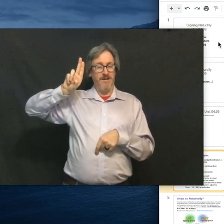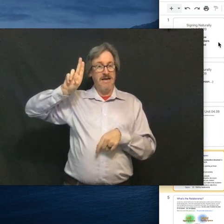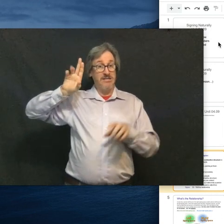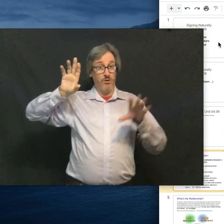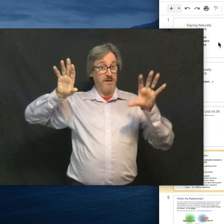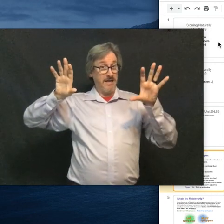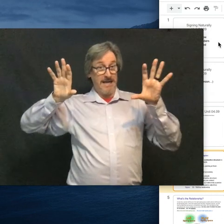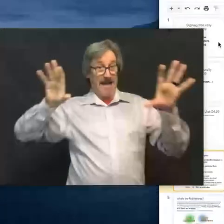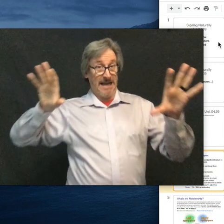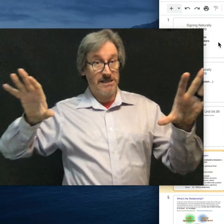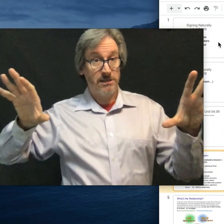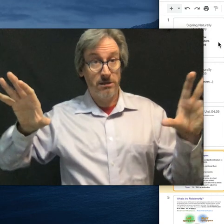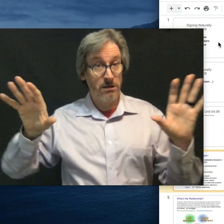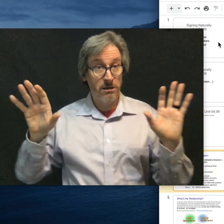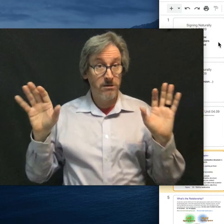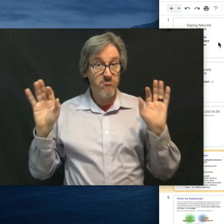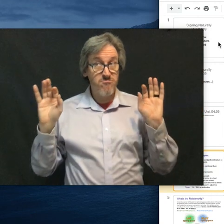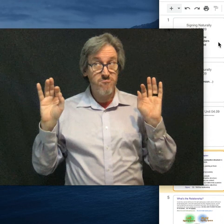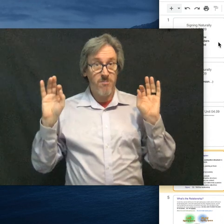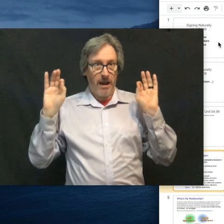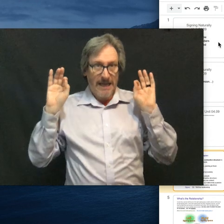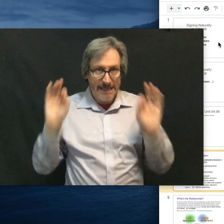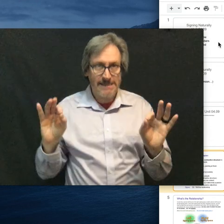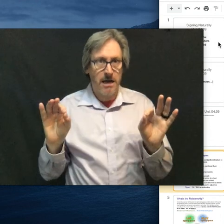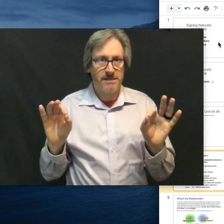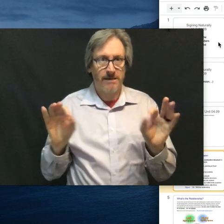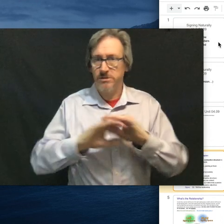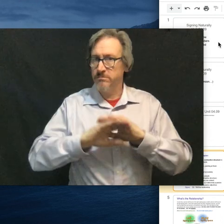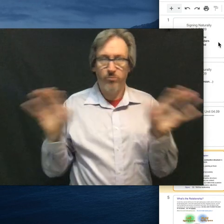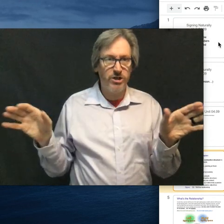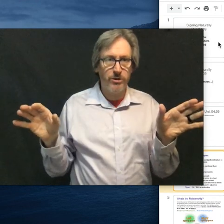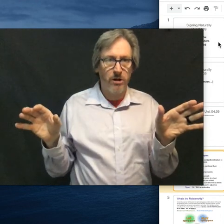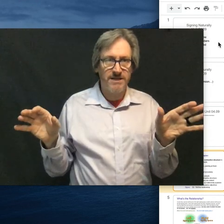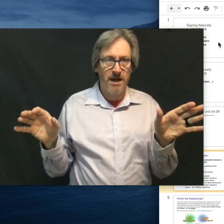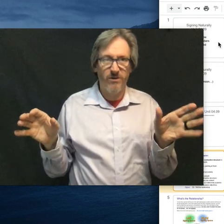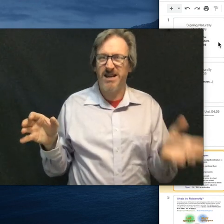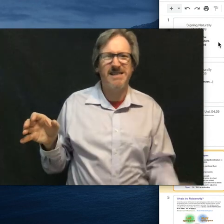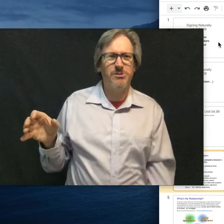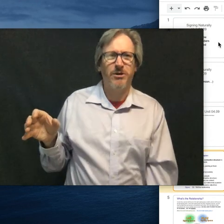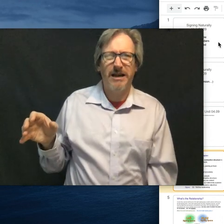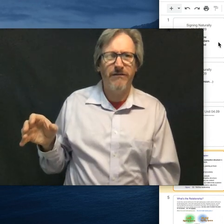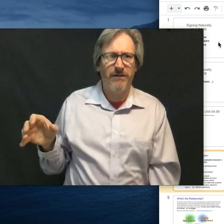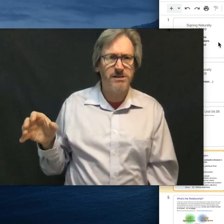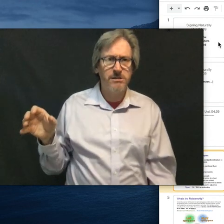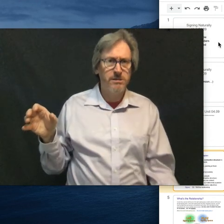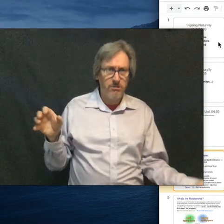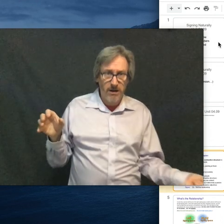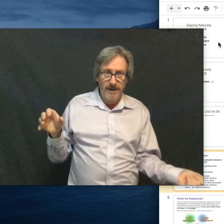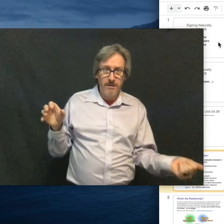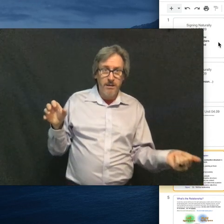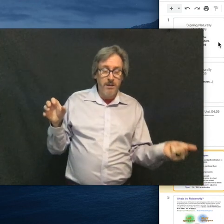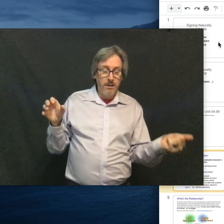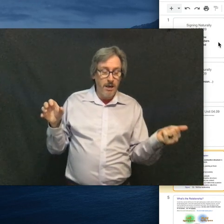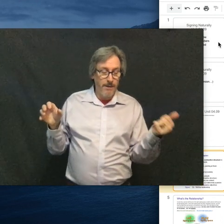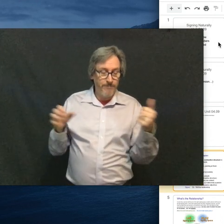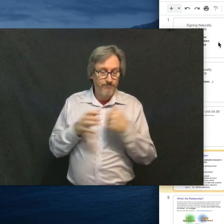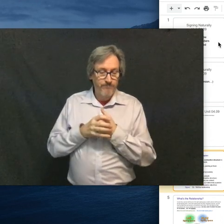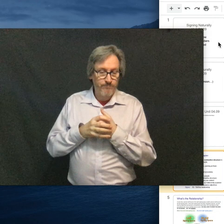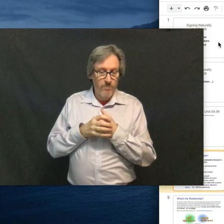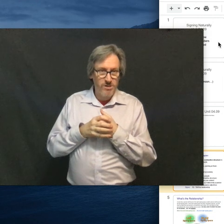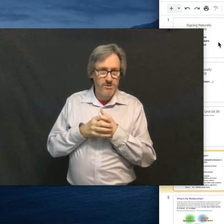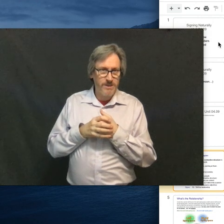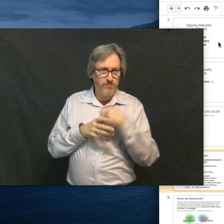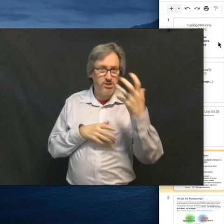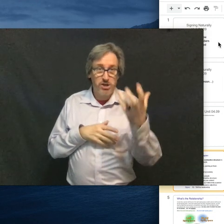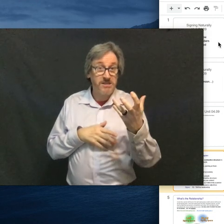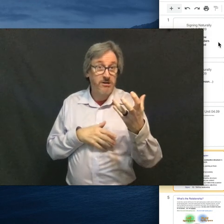Okay. So it's easy concepts. We do it all the time. We've done it since we were infants, right?